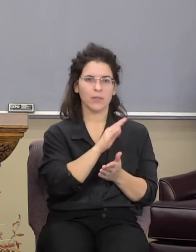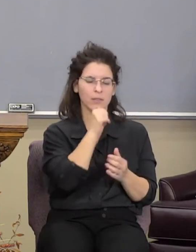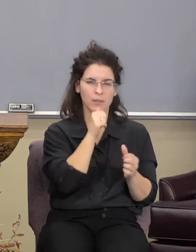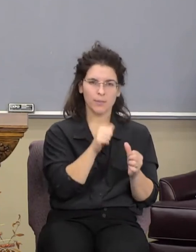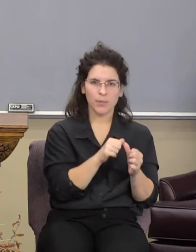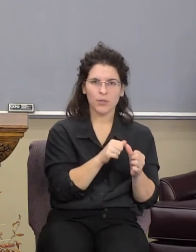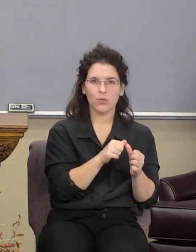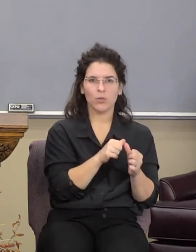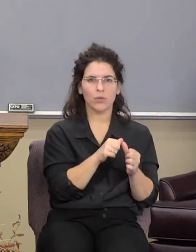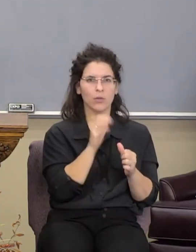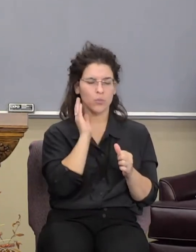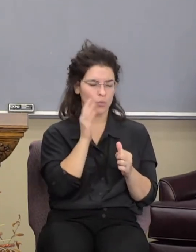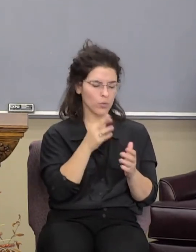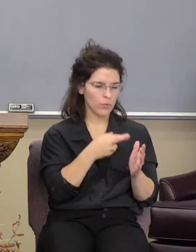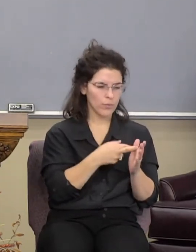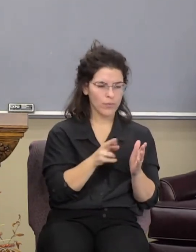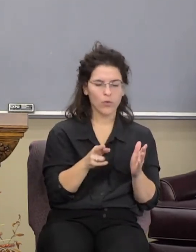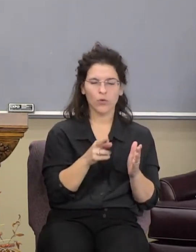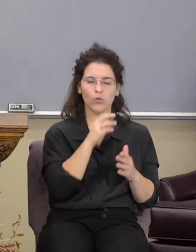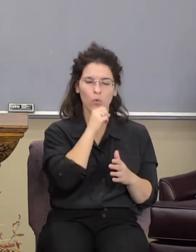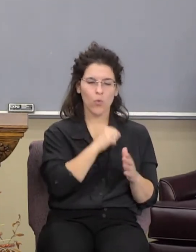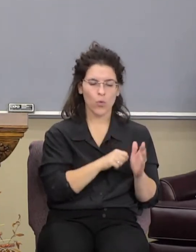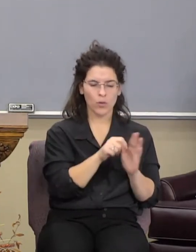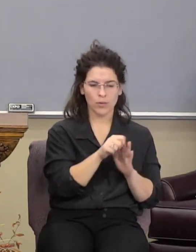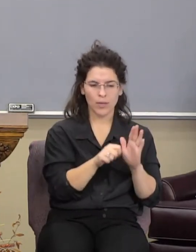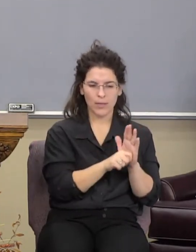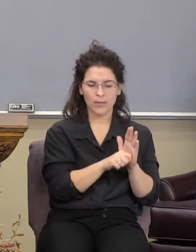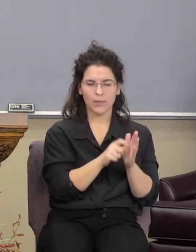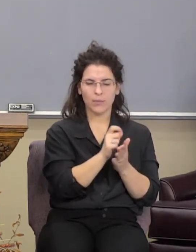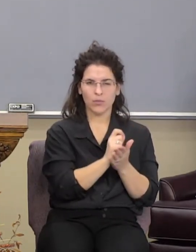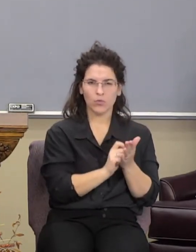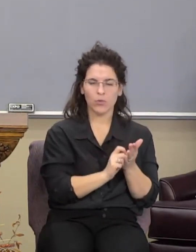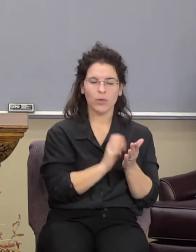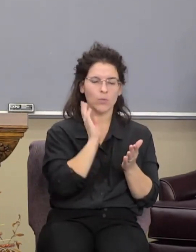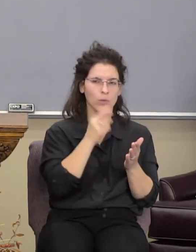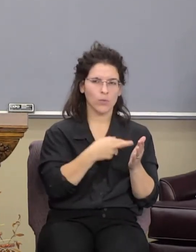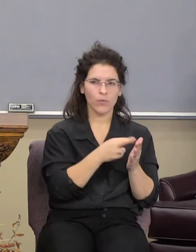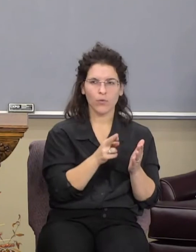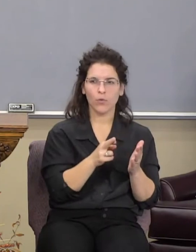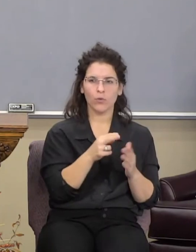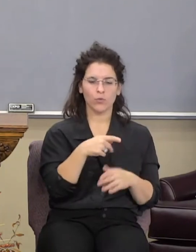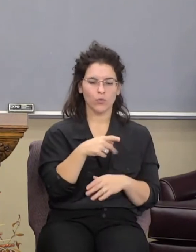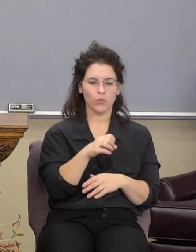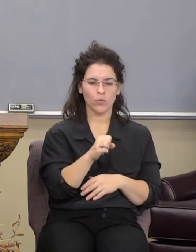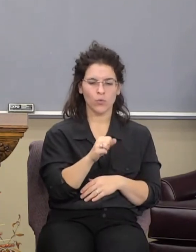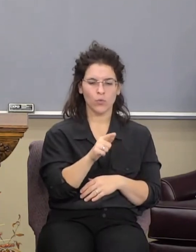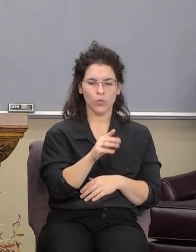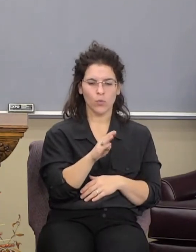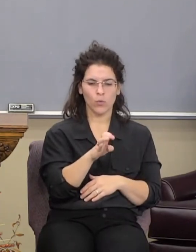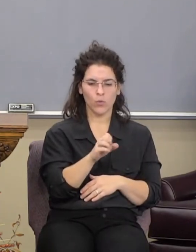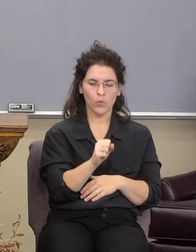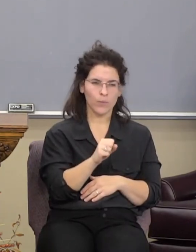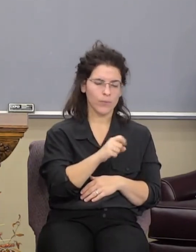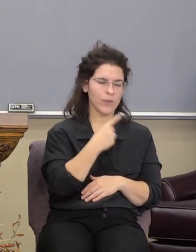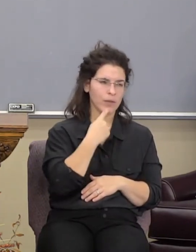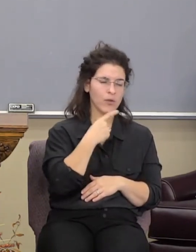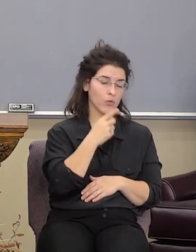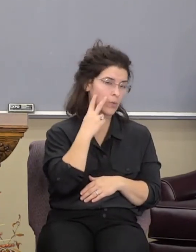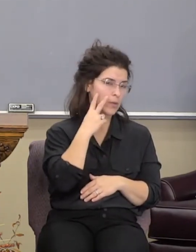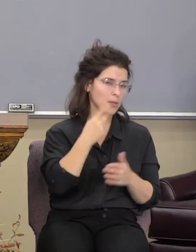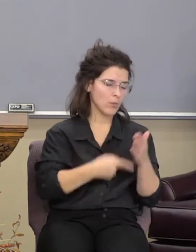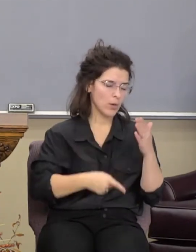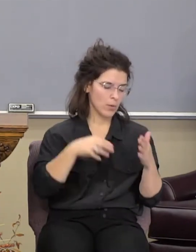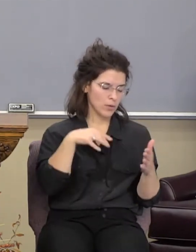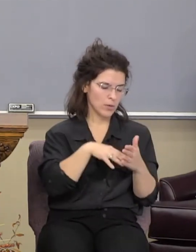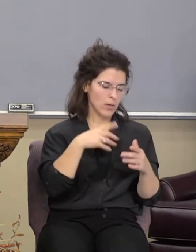epistles, he will refer to Old Testament scripture. In fact, he will refer to the Psalms, and he'll say, you see, what you study about